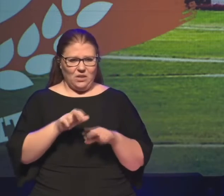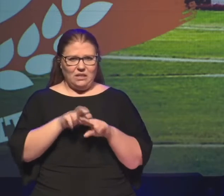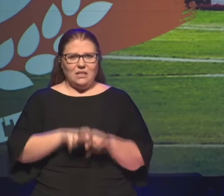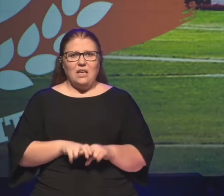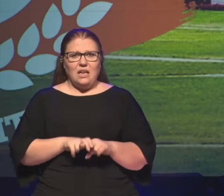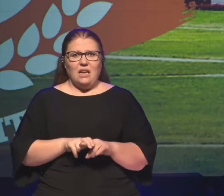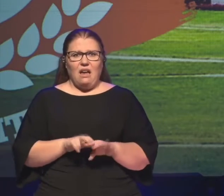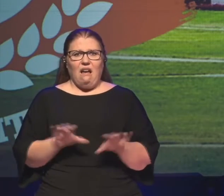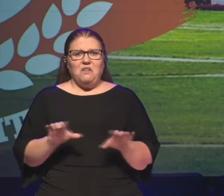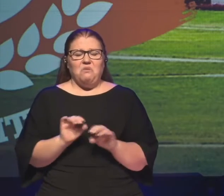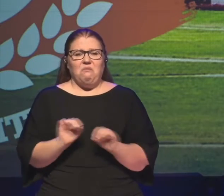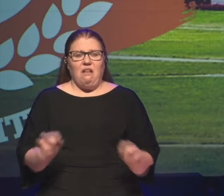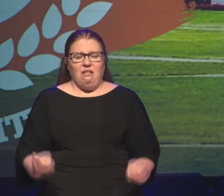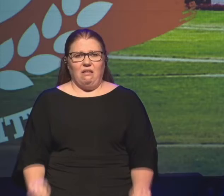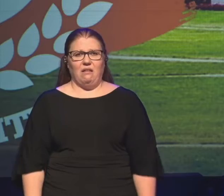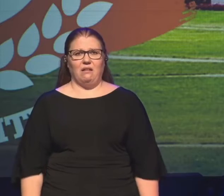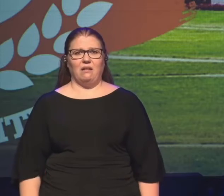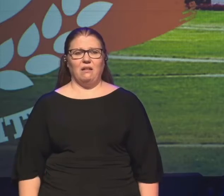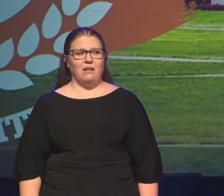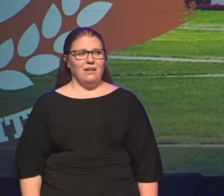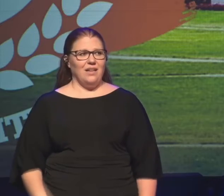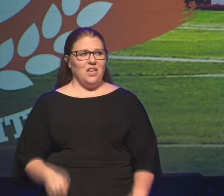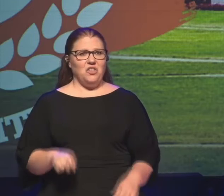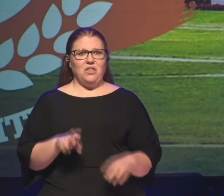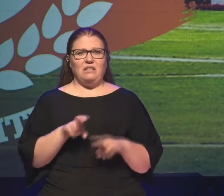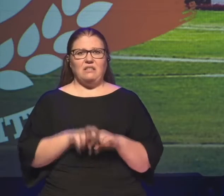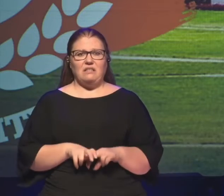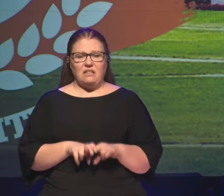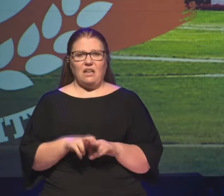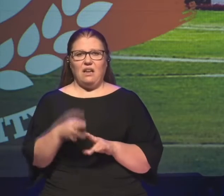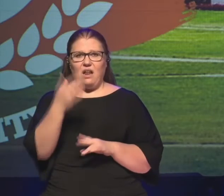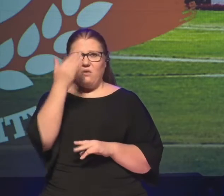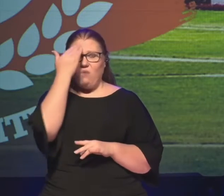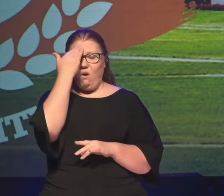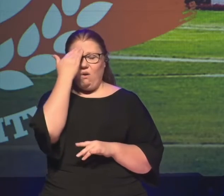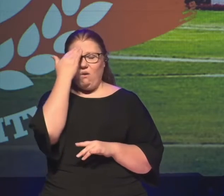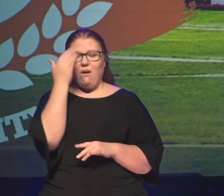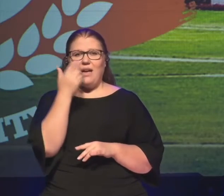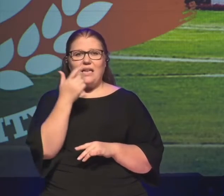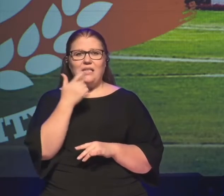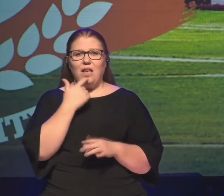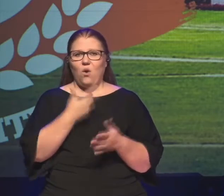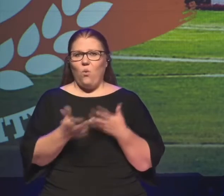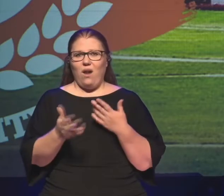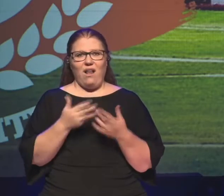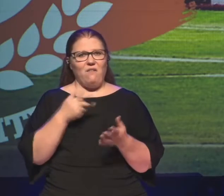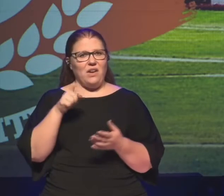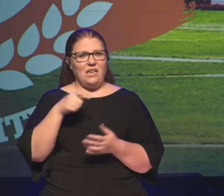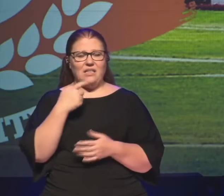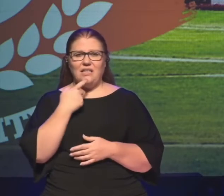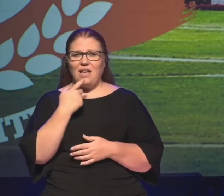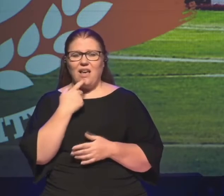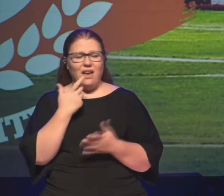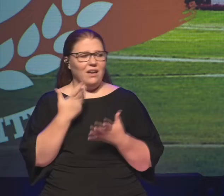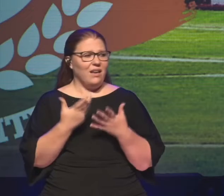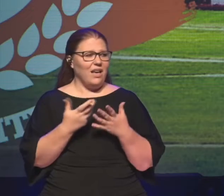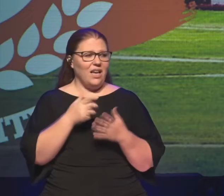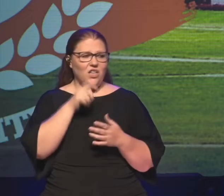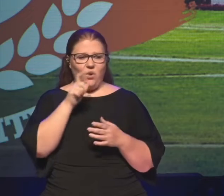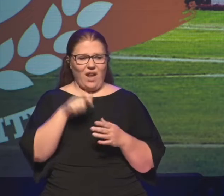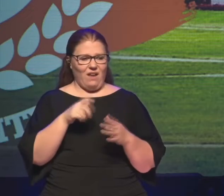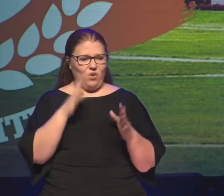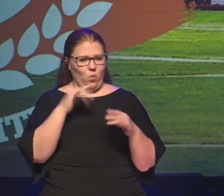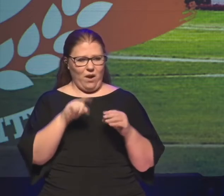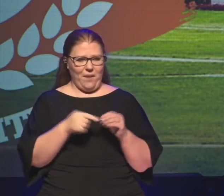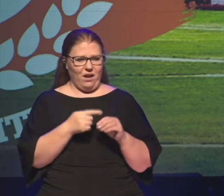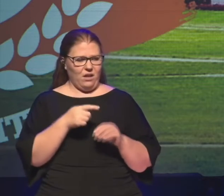perform. I just need to sit and know that I can say what's on my heart and my mind and don't have to worry about somebody going,